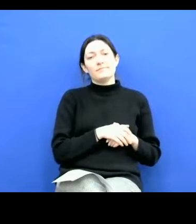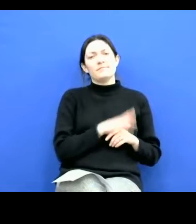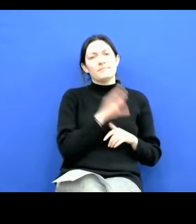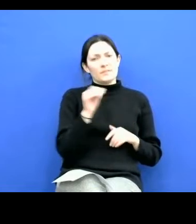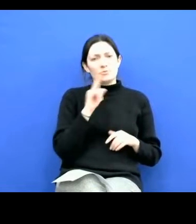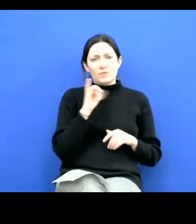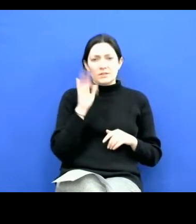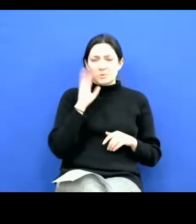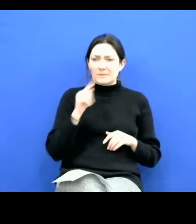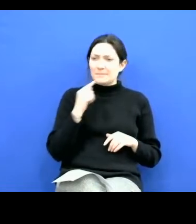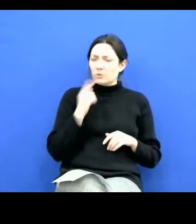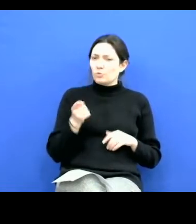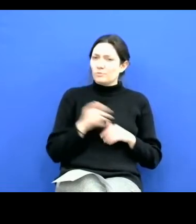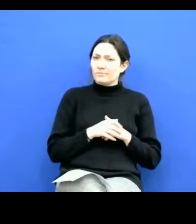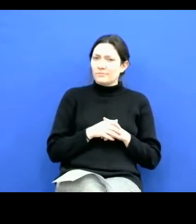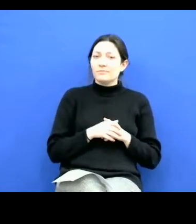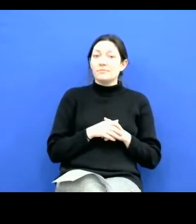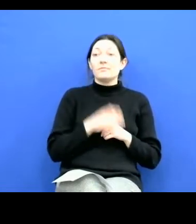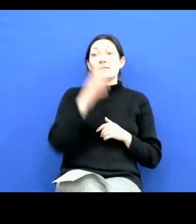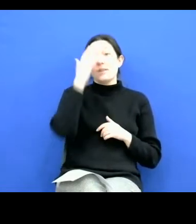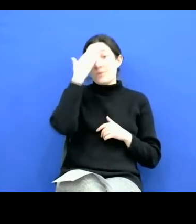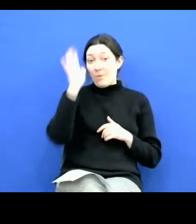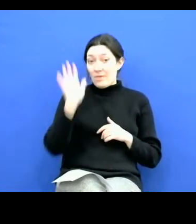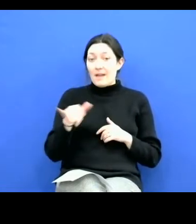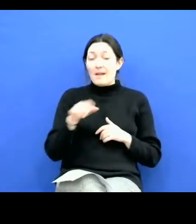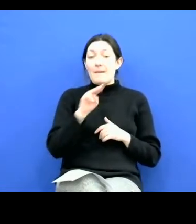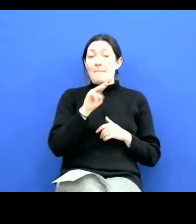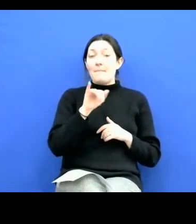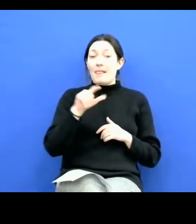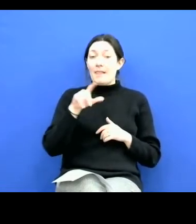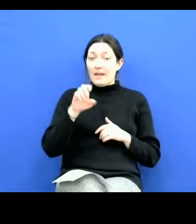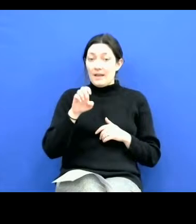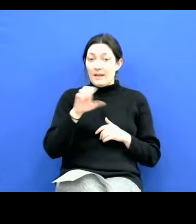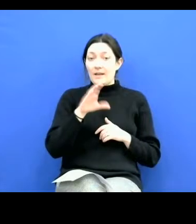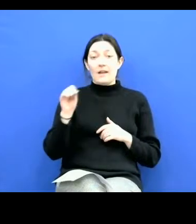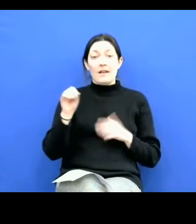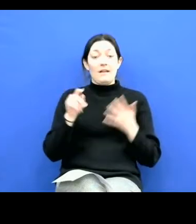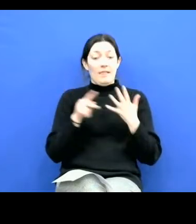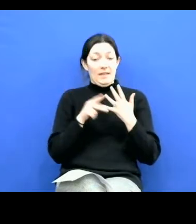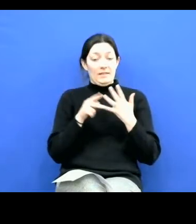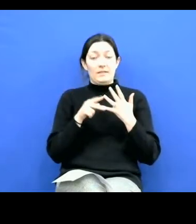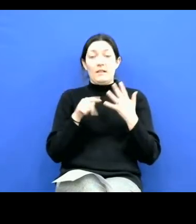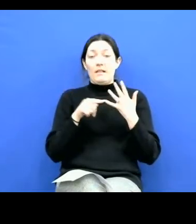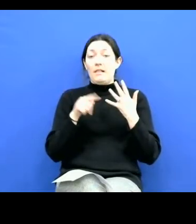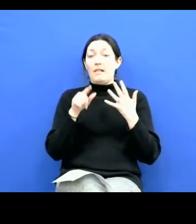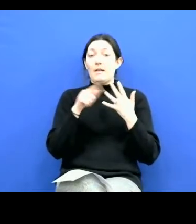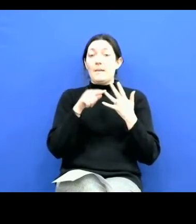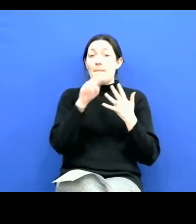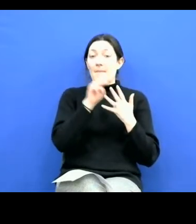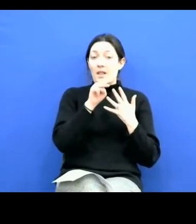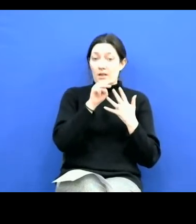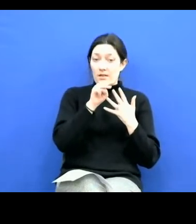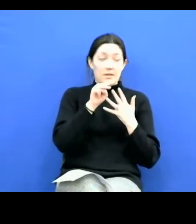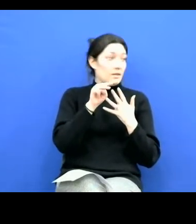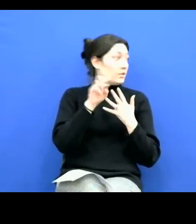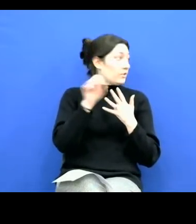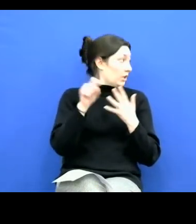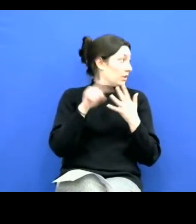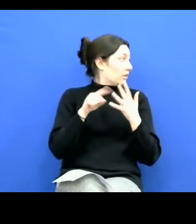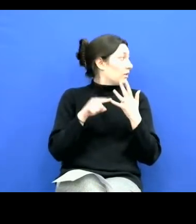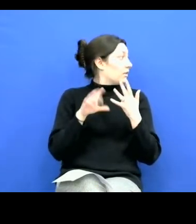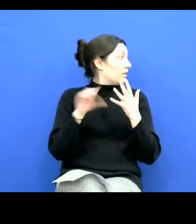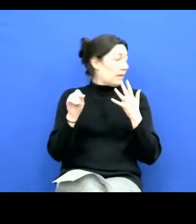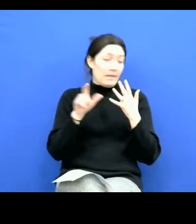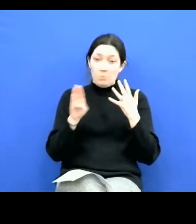Really gonna miss you. I will note that Millie and Lisa were the 4th and 5th women on the town